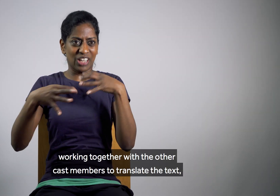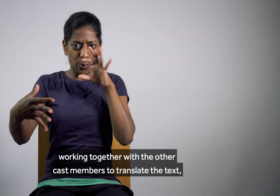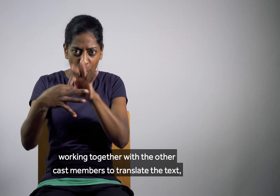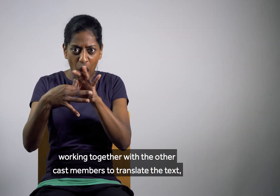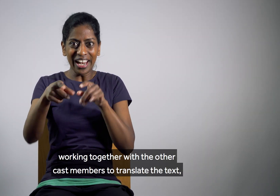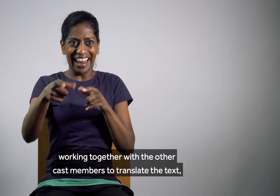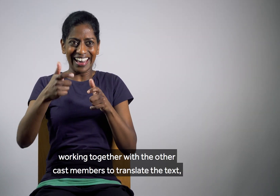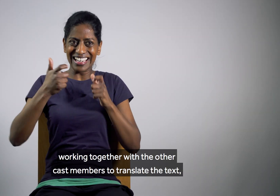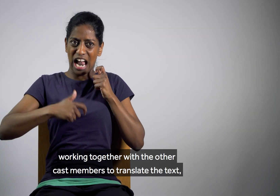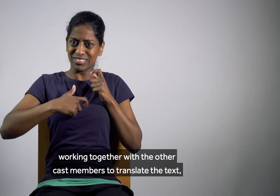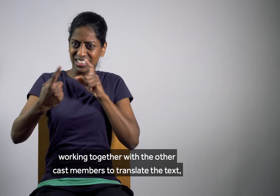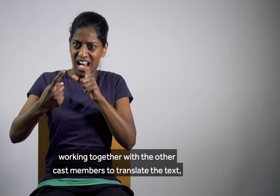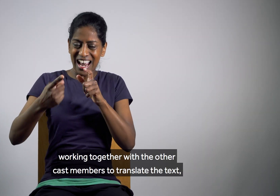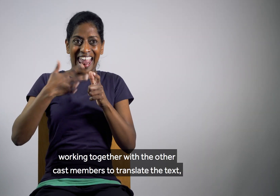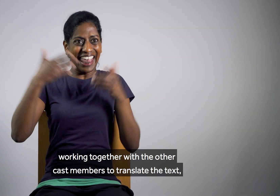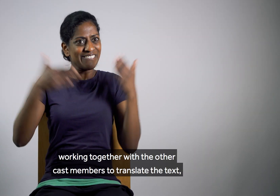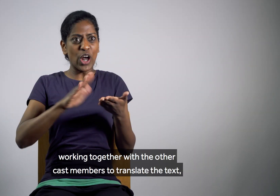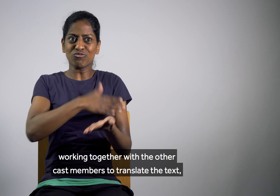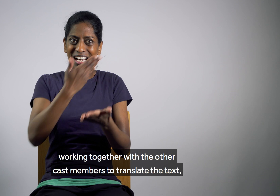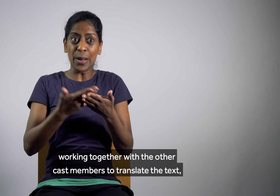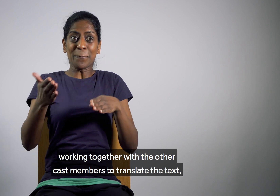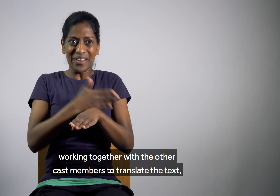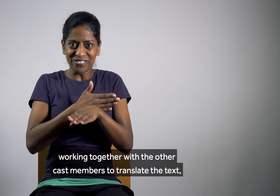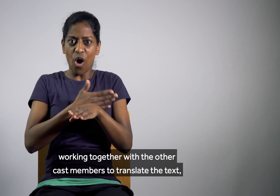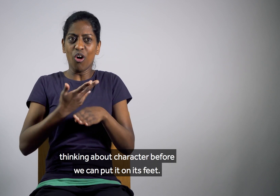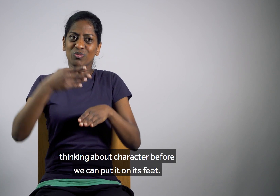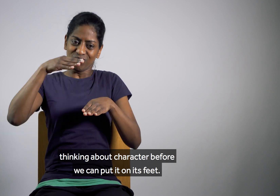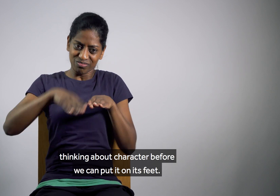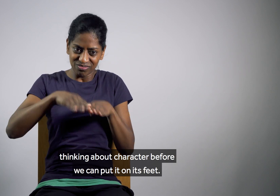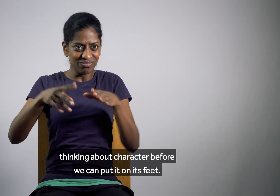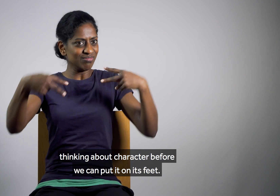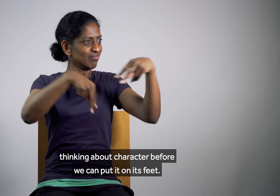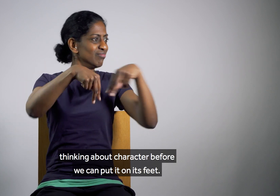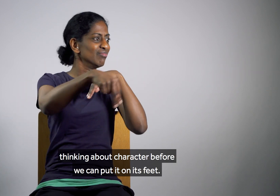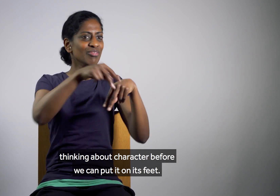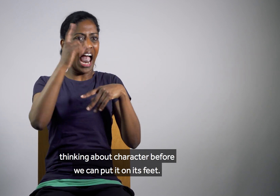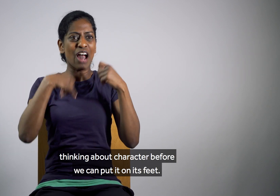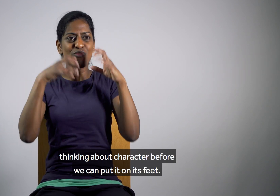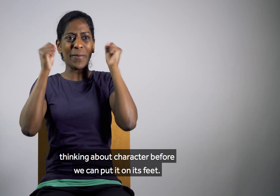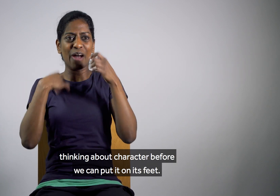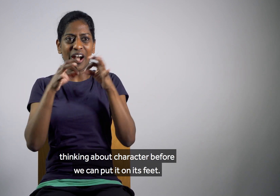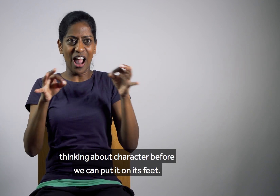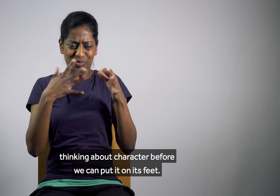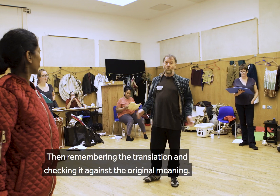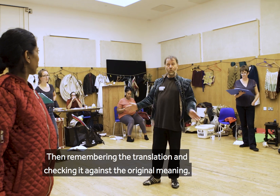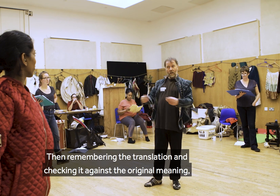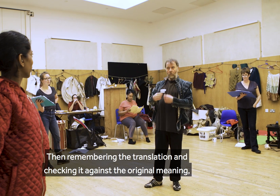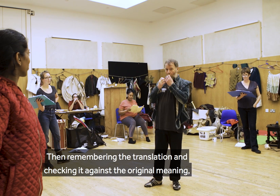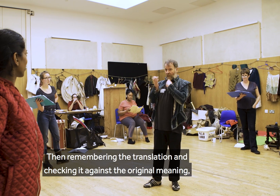translate the text, thinking about character before we can put it on its feet, then remembering